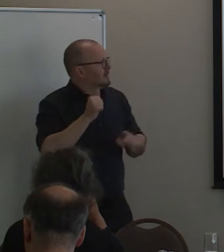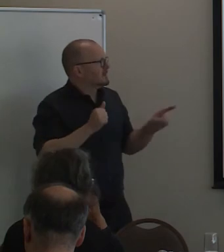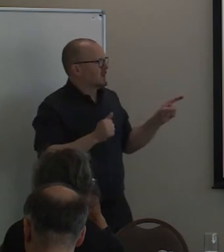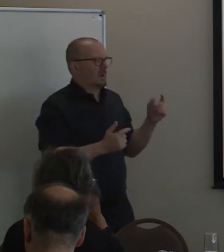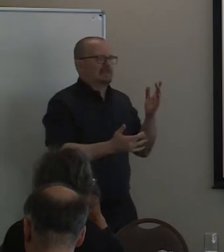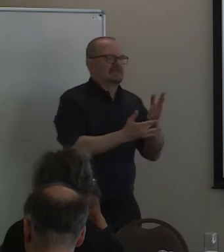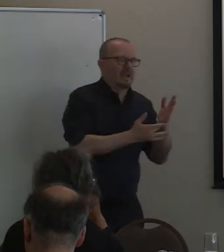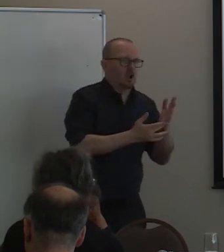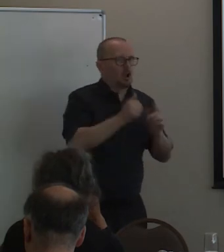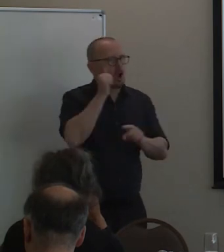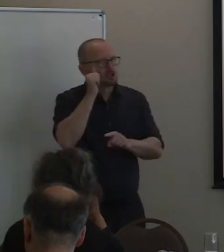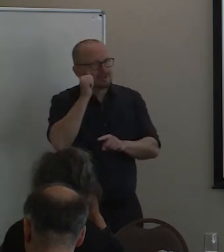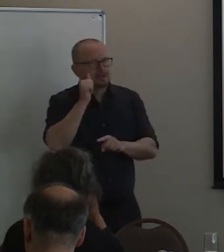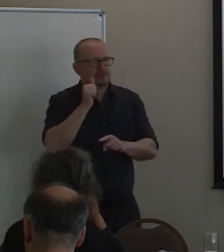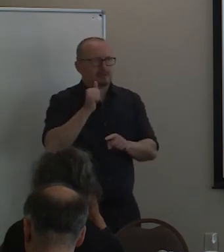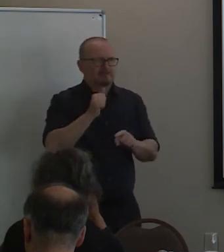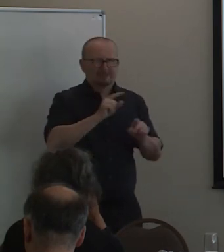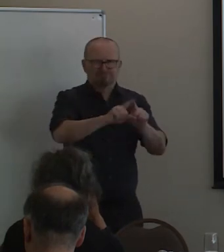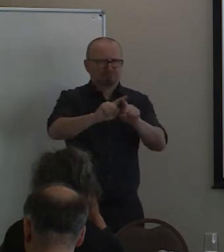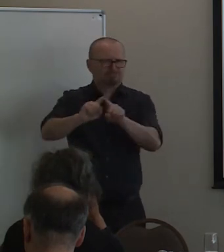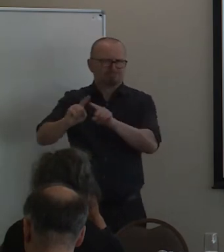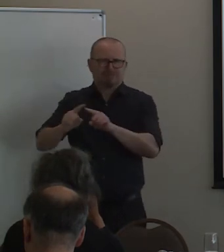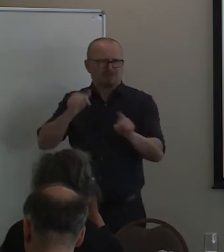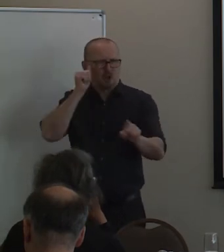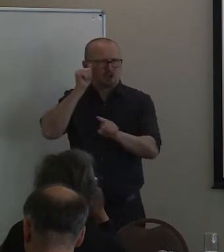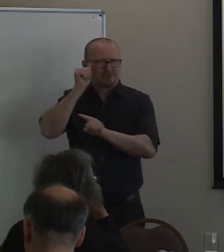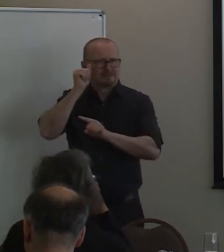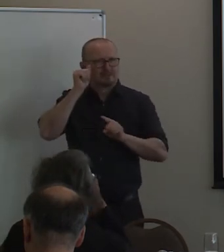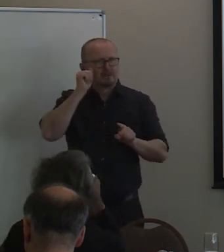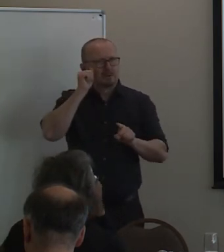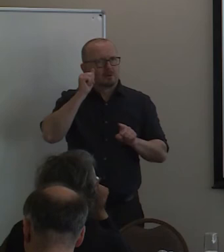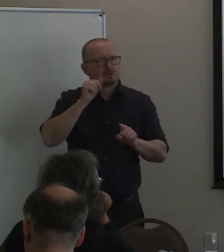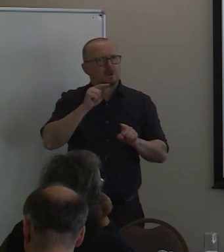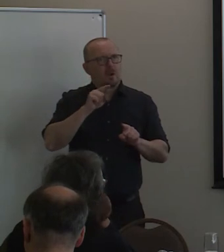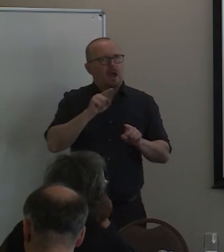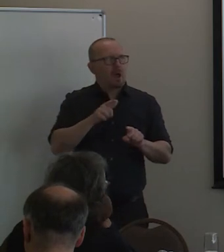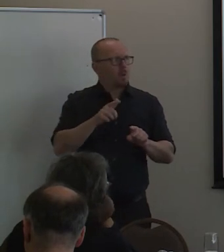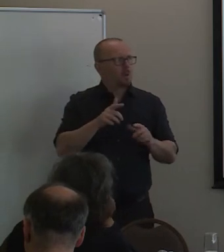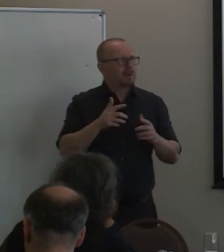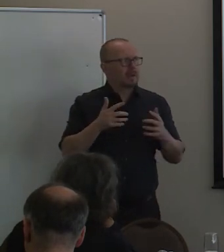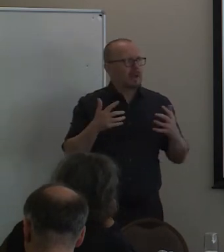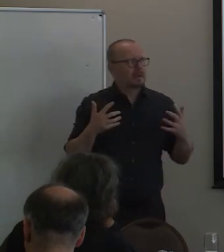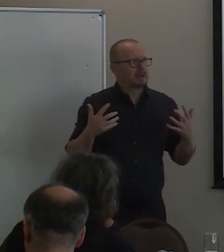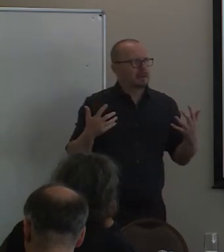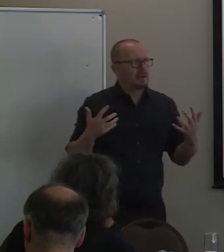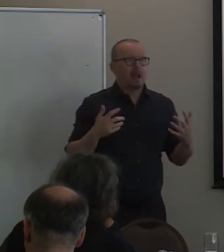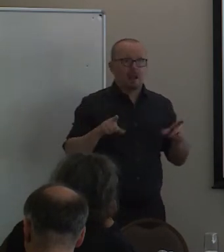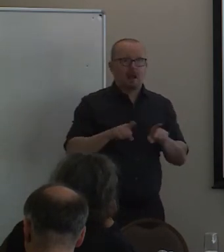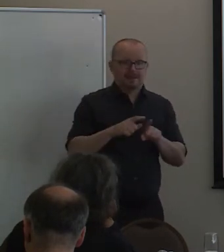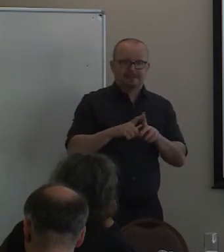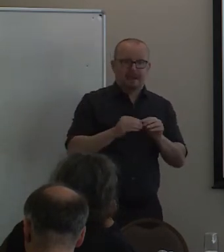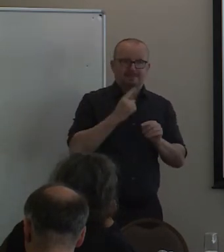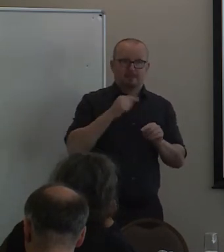So there's places we can listen and learn, work alongside, speak nearby, as Deb said this morning. Or